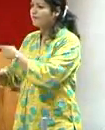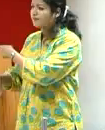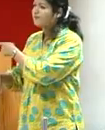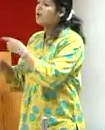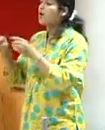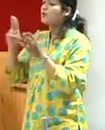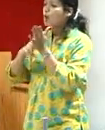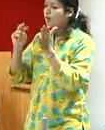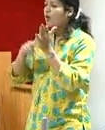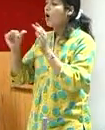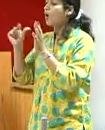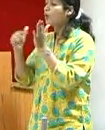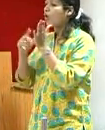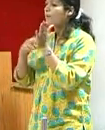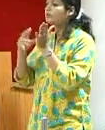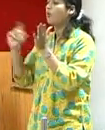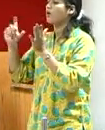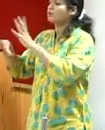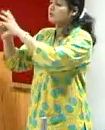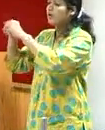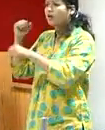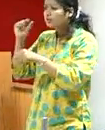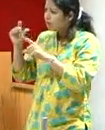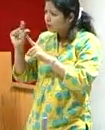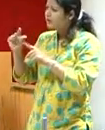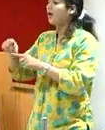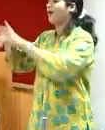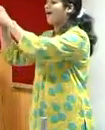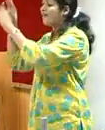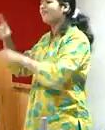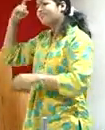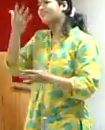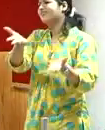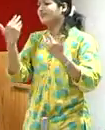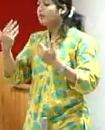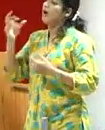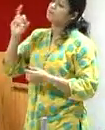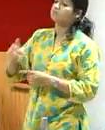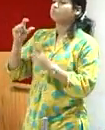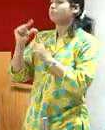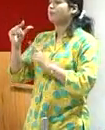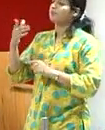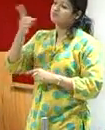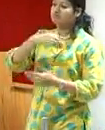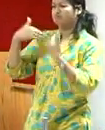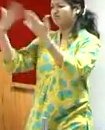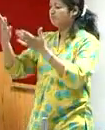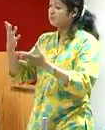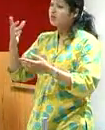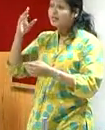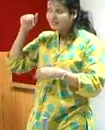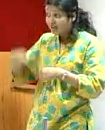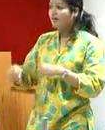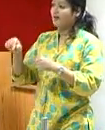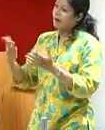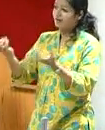so. Another question which happened along the way is that, and again, this really goes to attitude. I think Delhi University genuinely